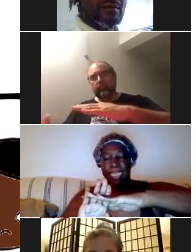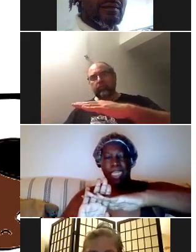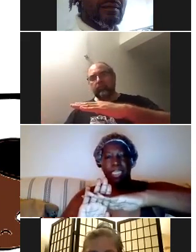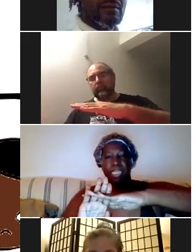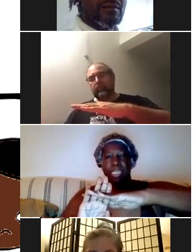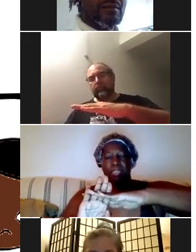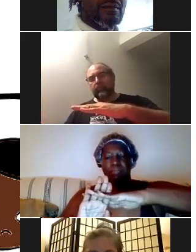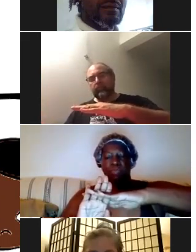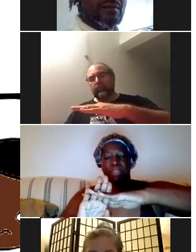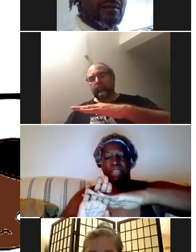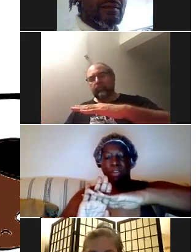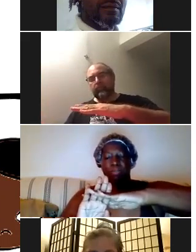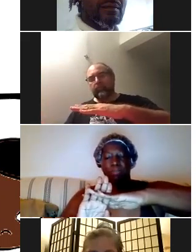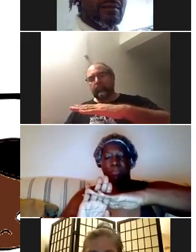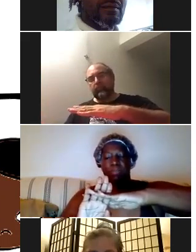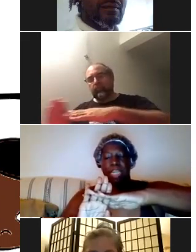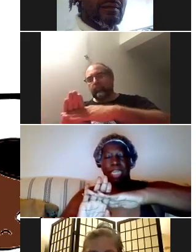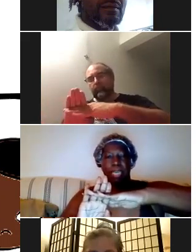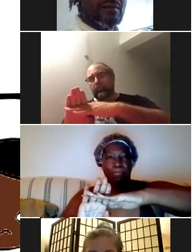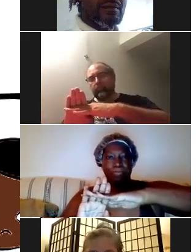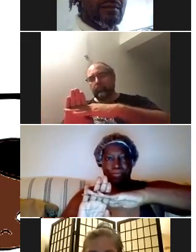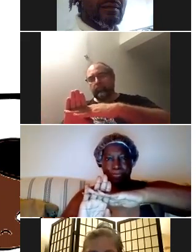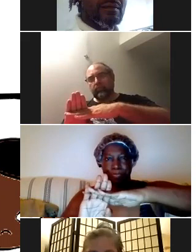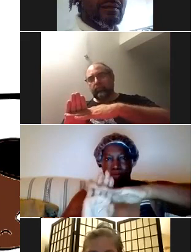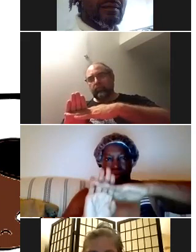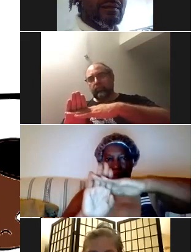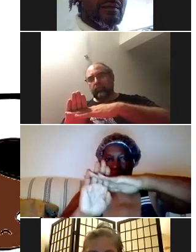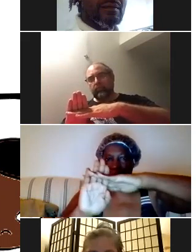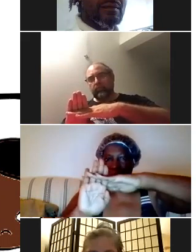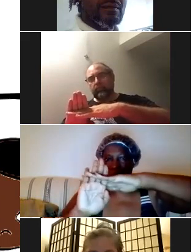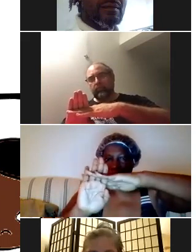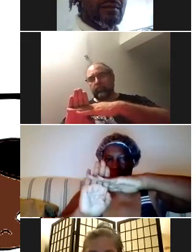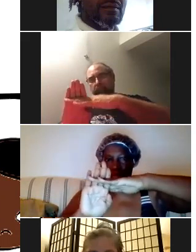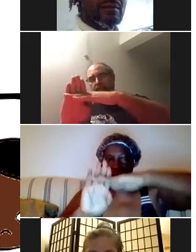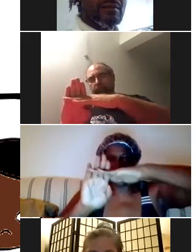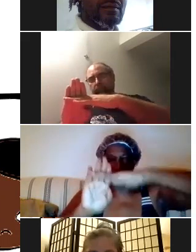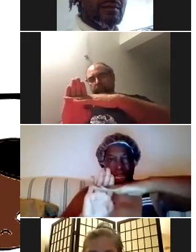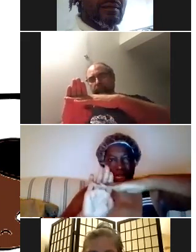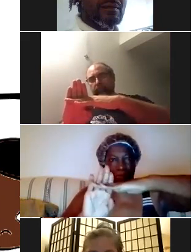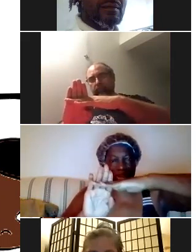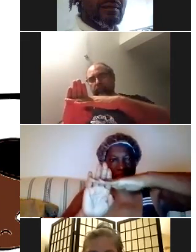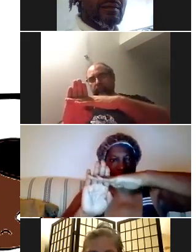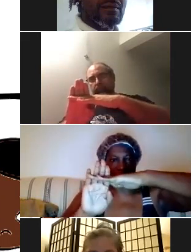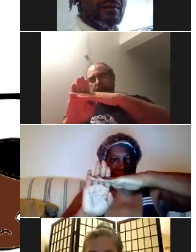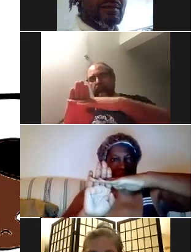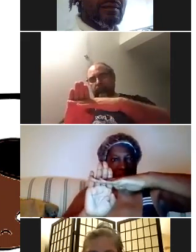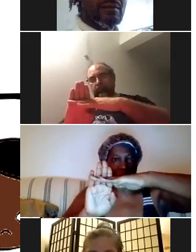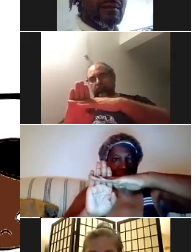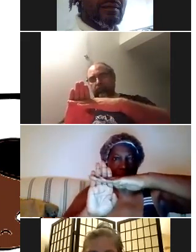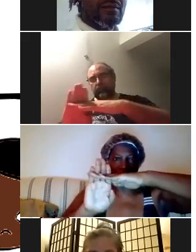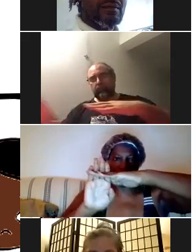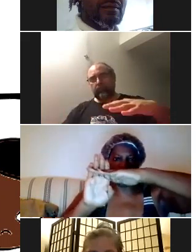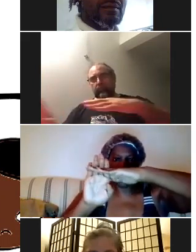finger and ring finger, right? Yeah. Your non-dominant hand is